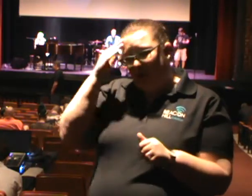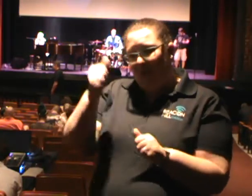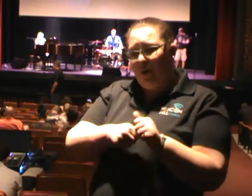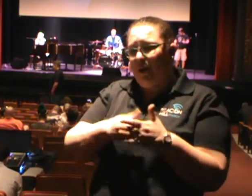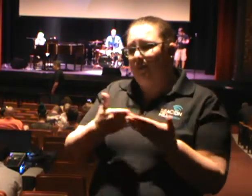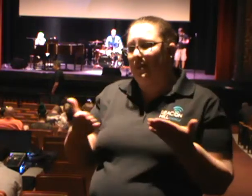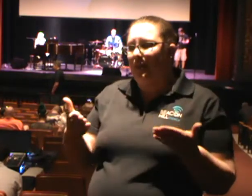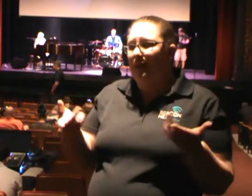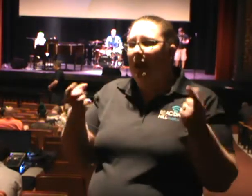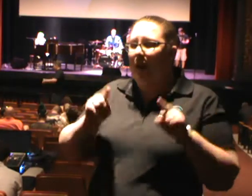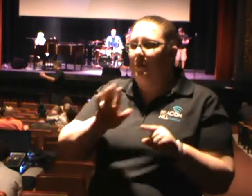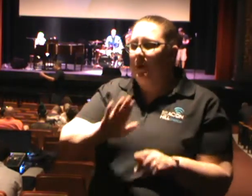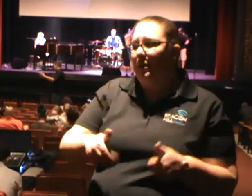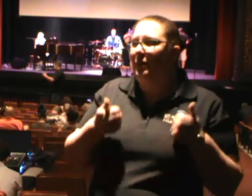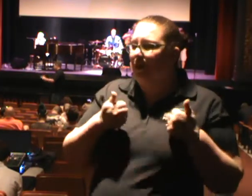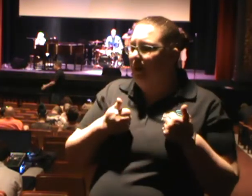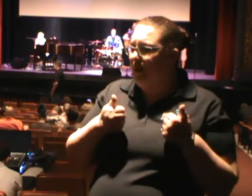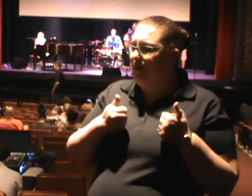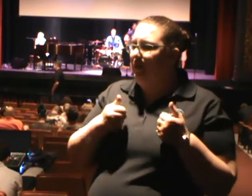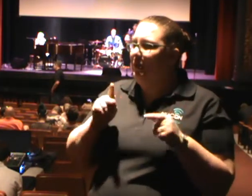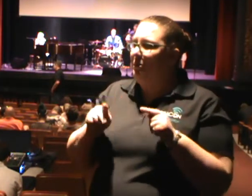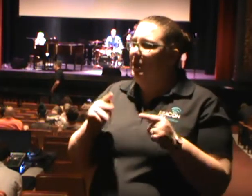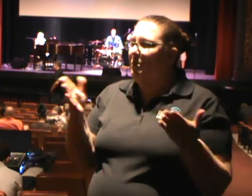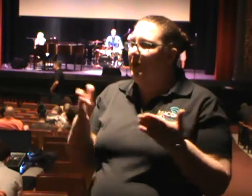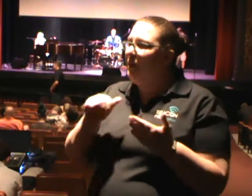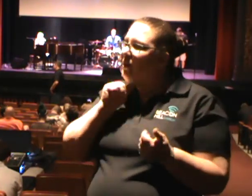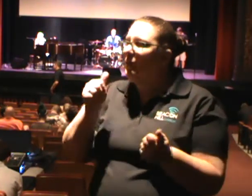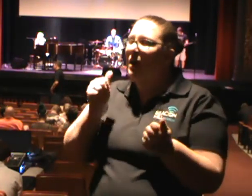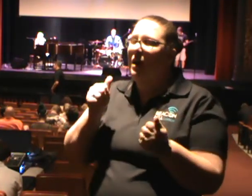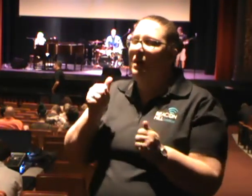their lives. There's people here today that I haven't even met yet,